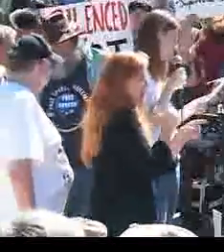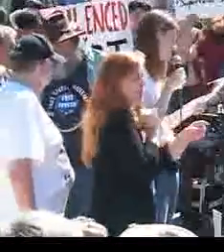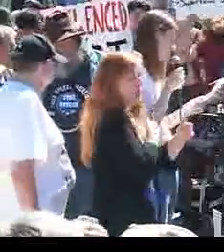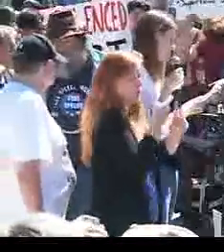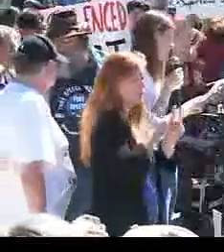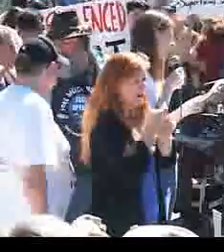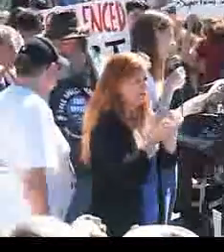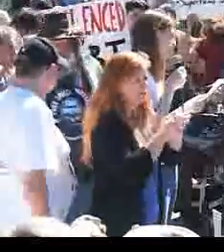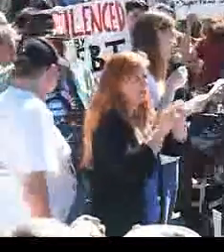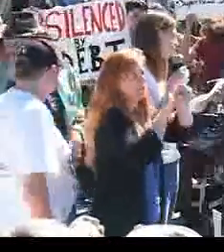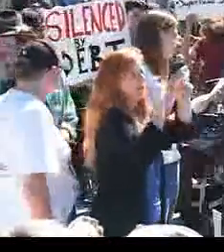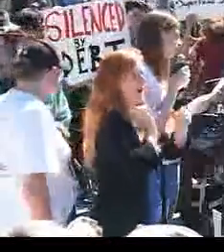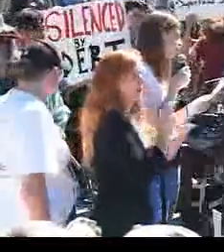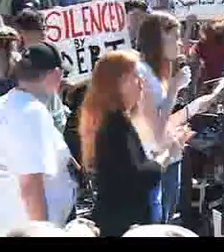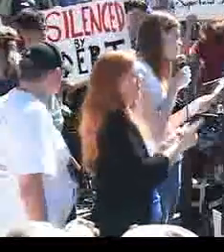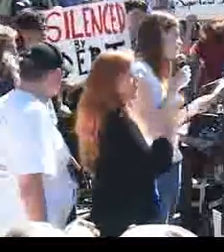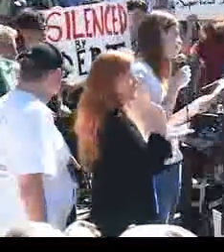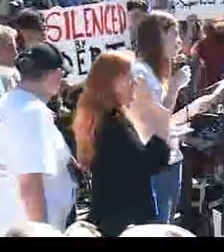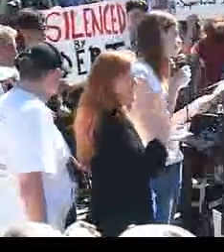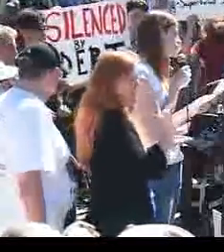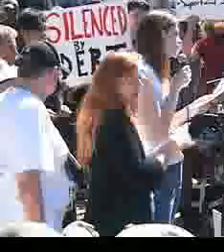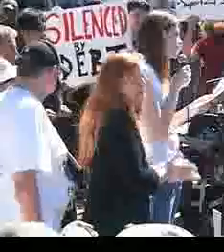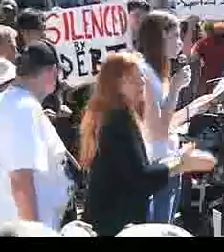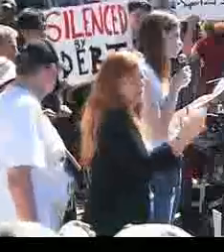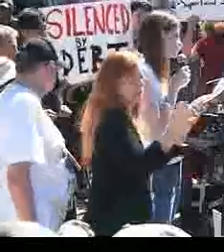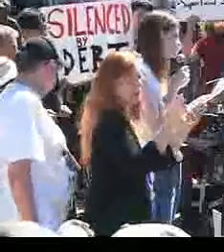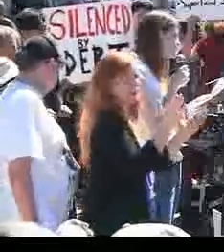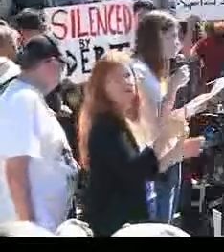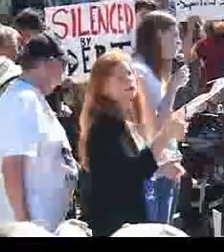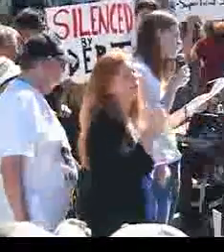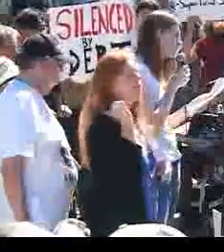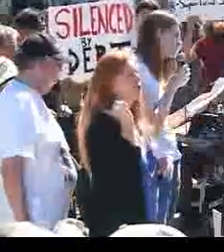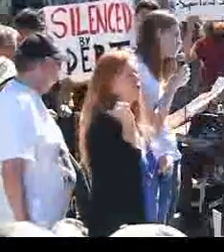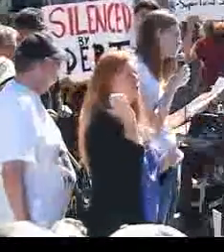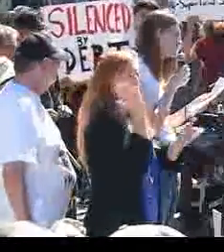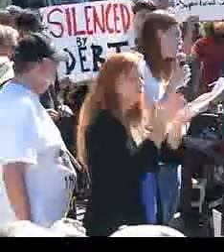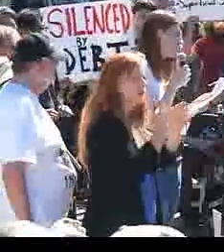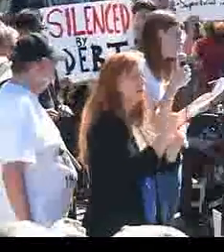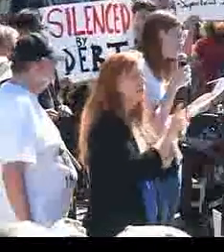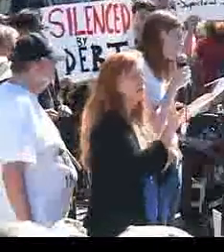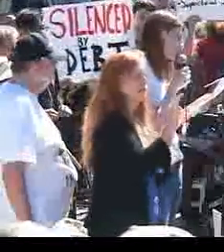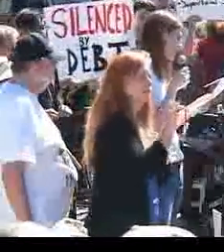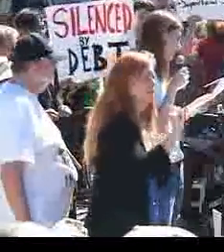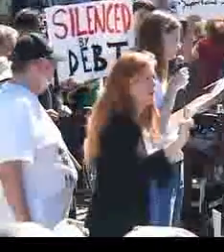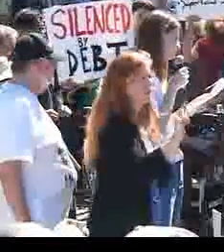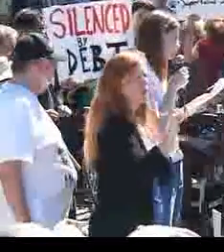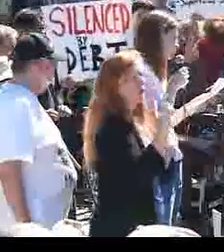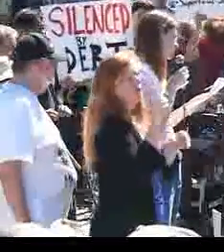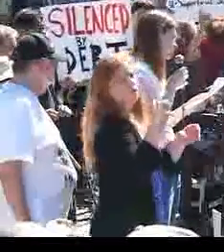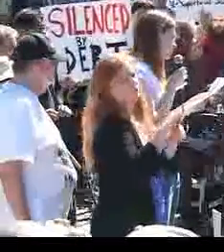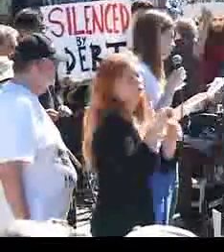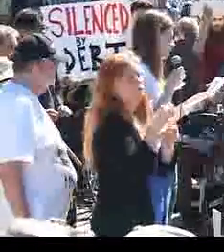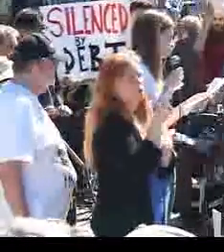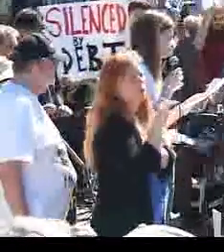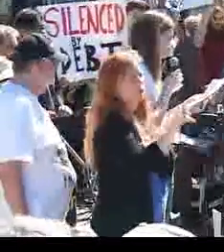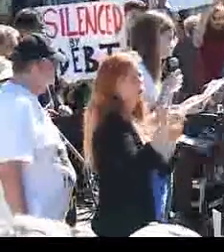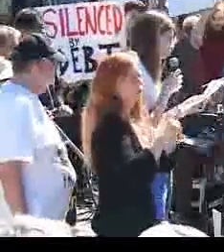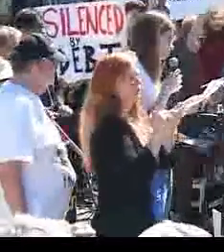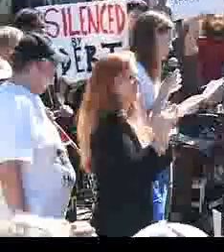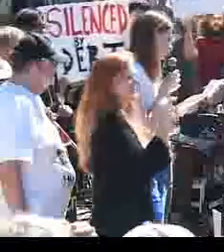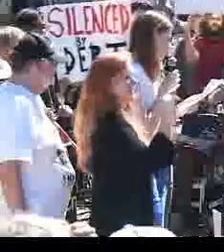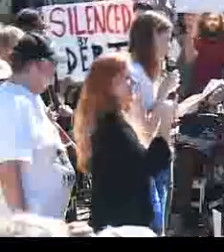public. Because they refuse to divest from fossil fuels or from Israeli apartheid.